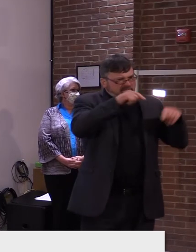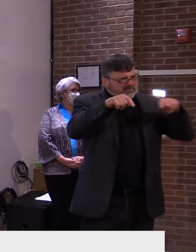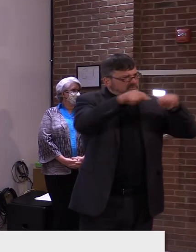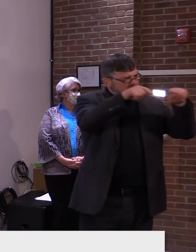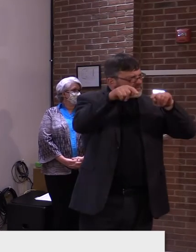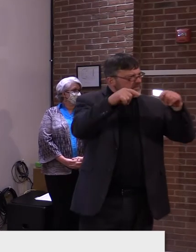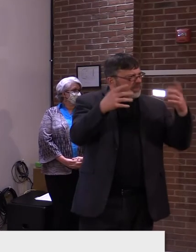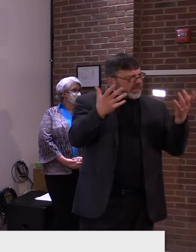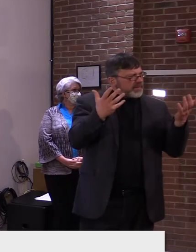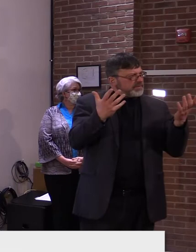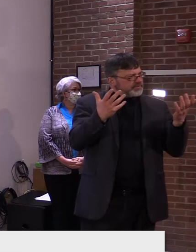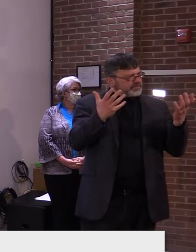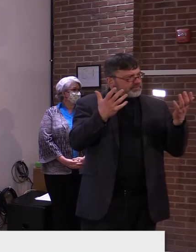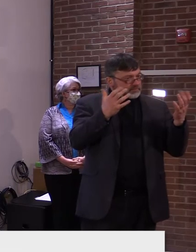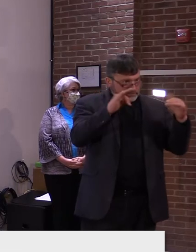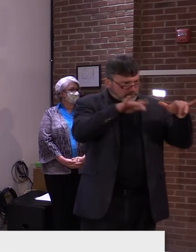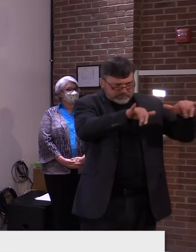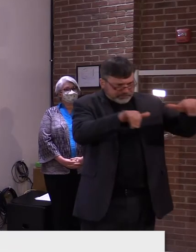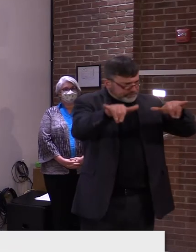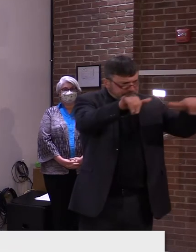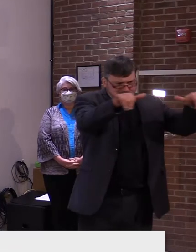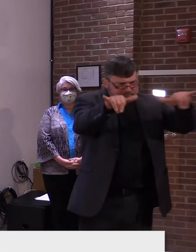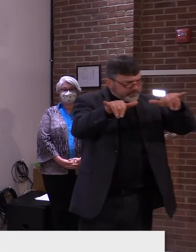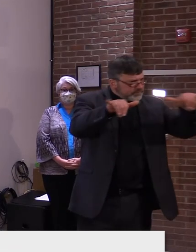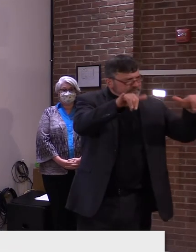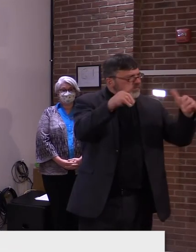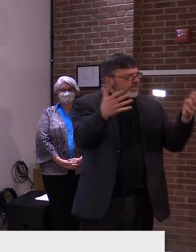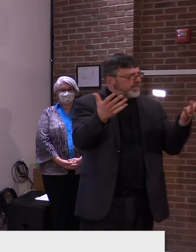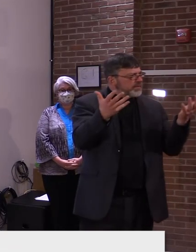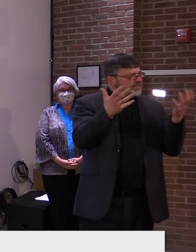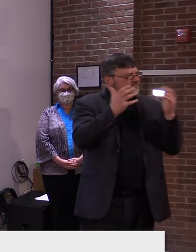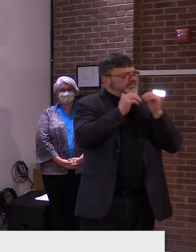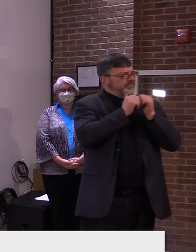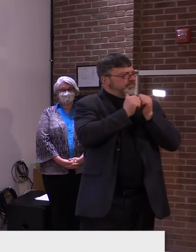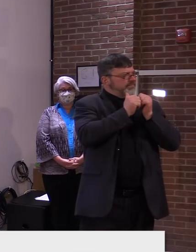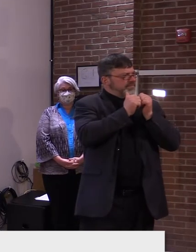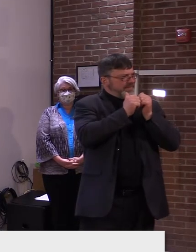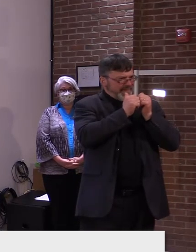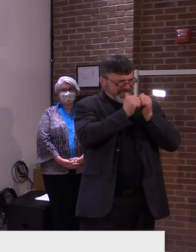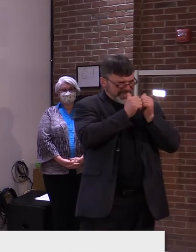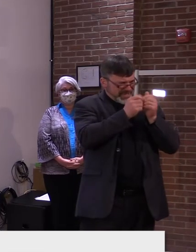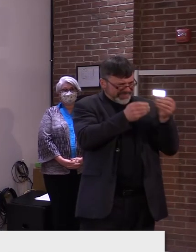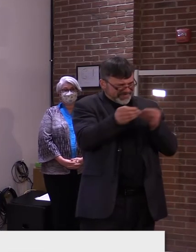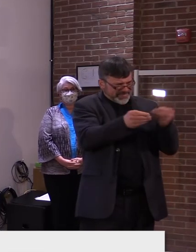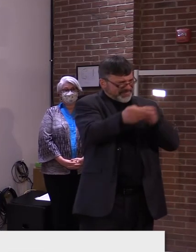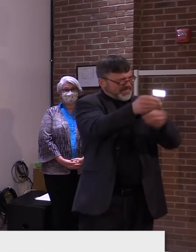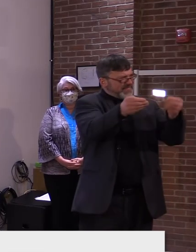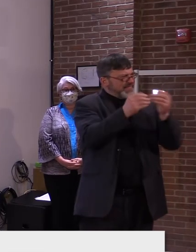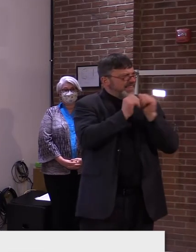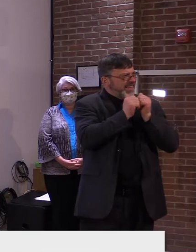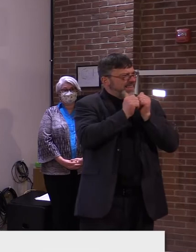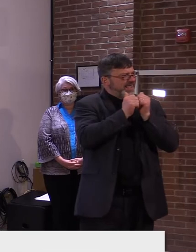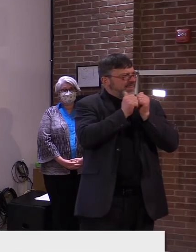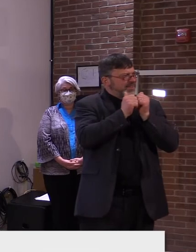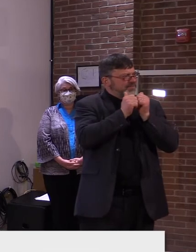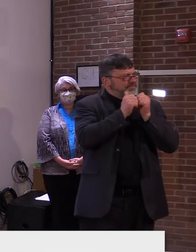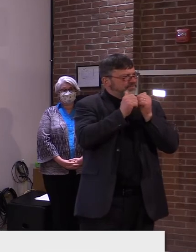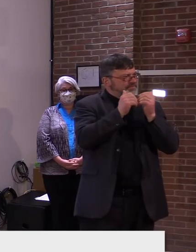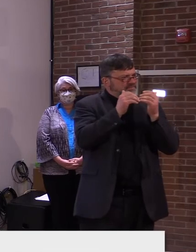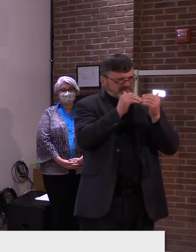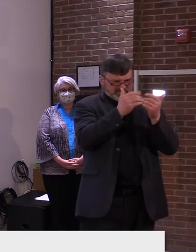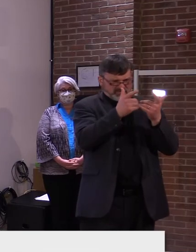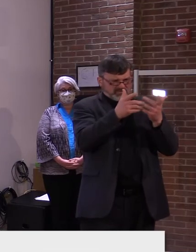still circulating despite the lockdown, why it's crossing between units. And is it possible that some of the most recent